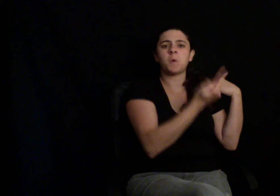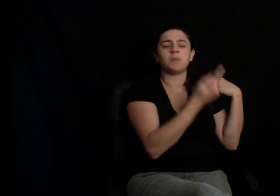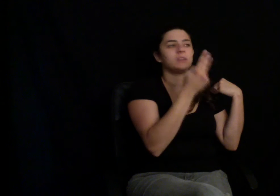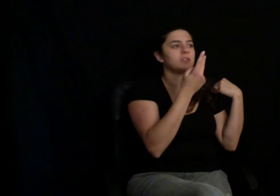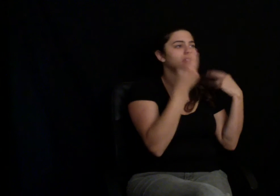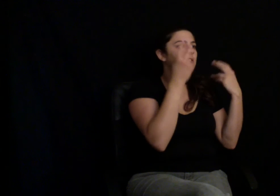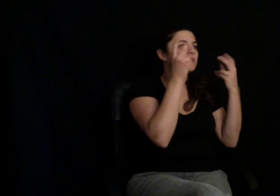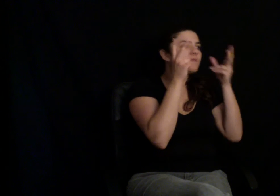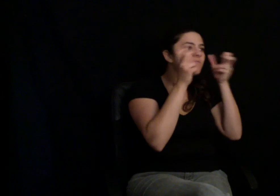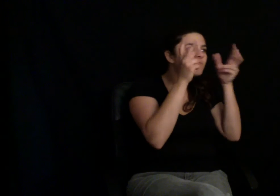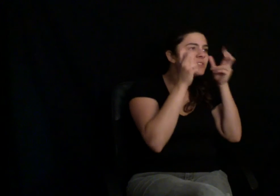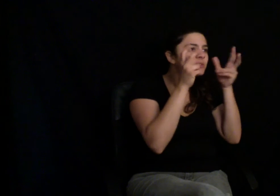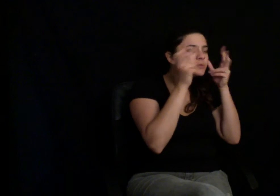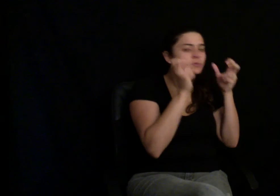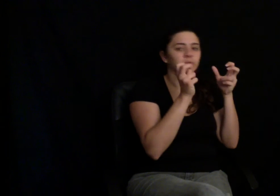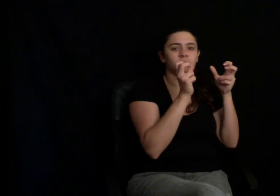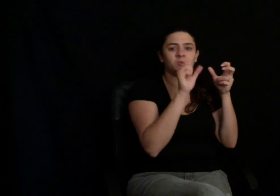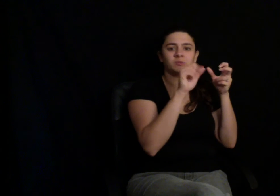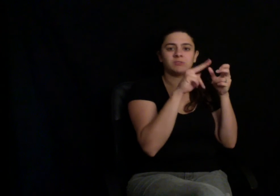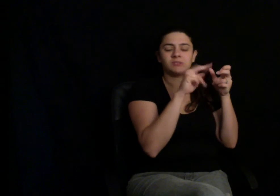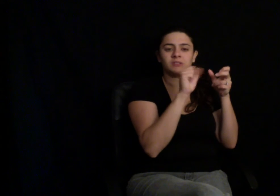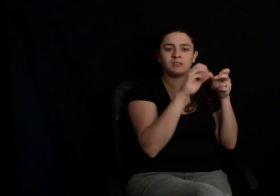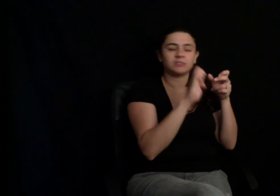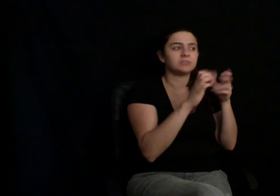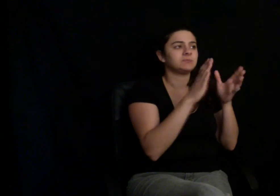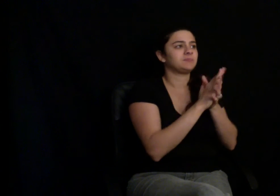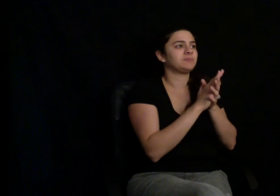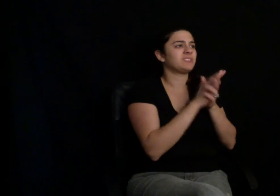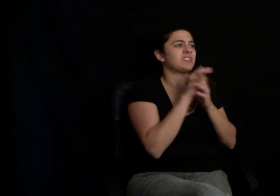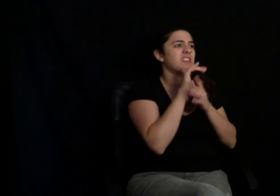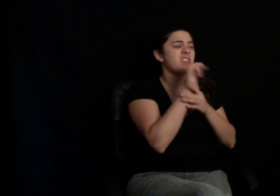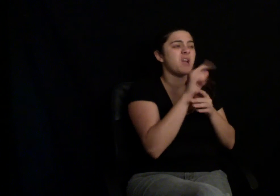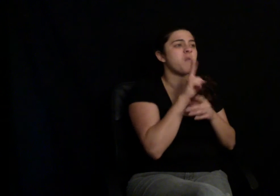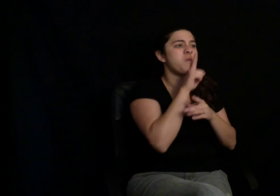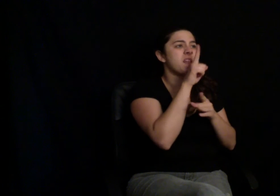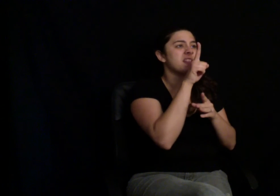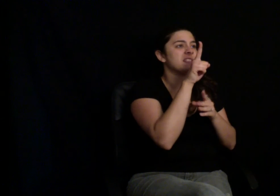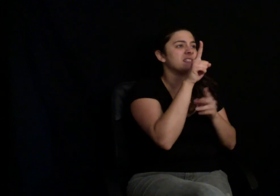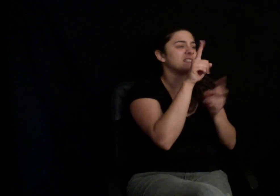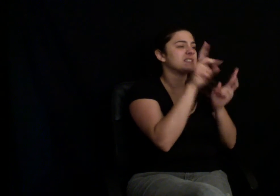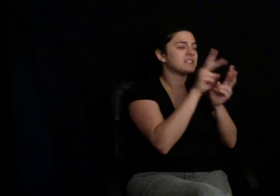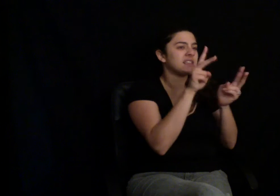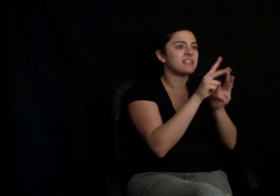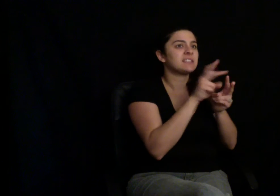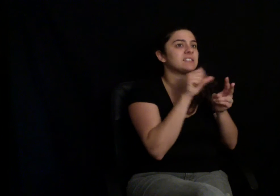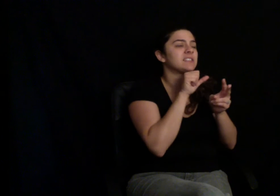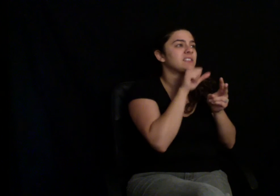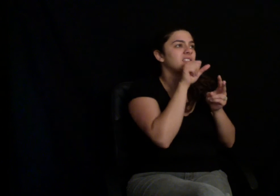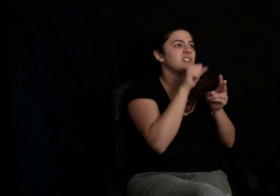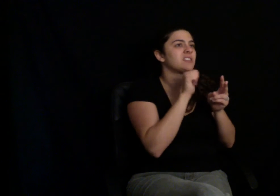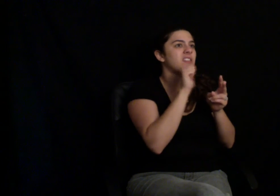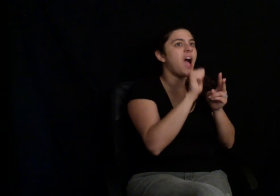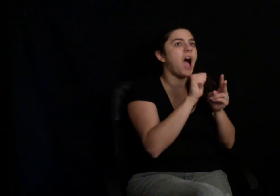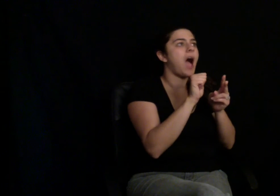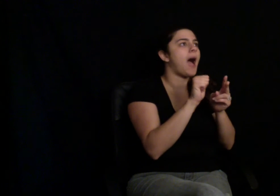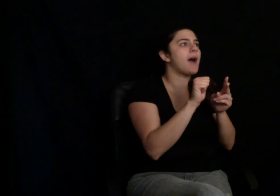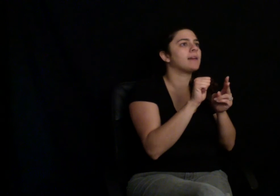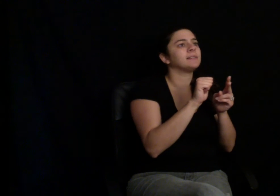depiction of sex. It's not even a depiction of sex, it's a hyper super stimuli of sex. It's